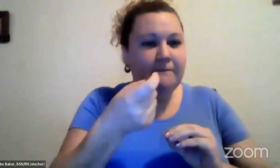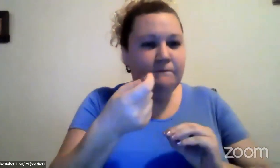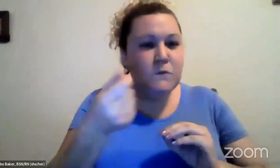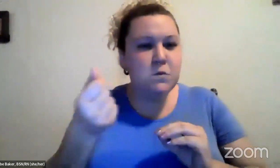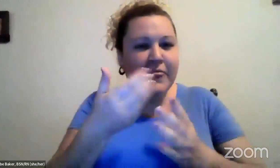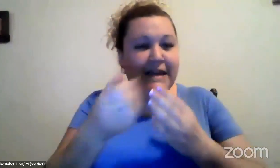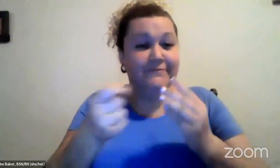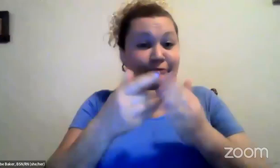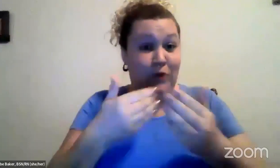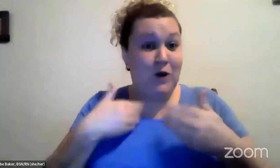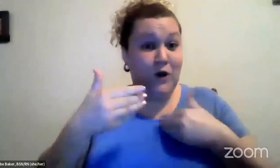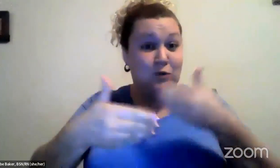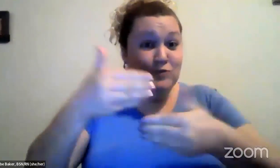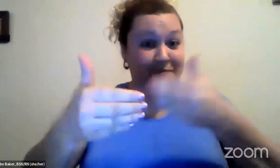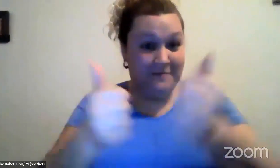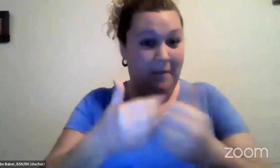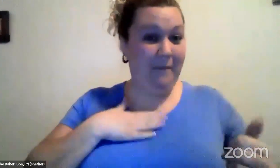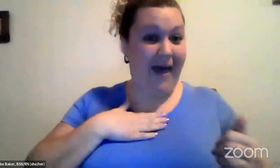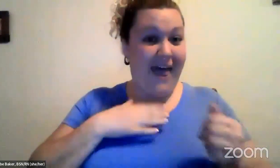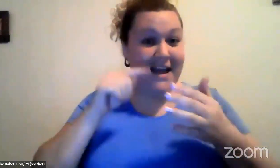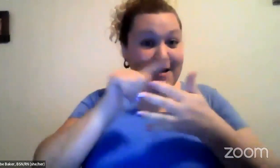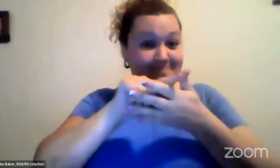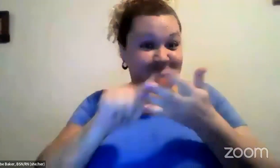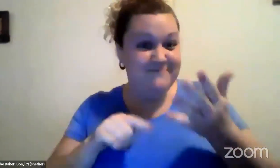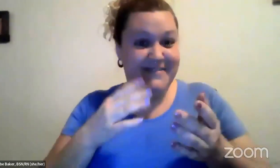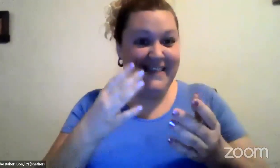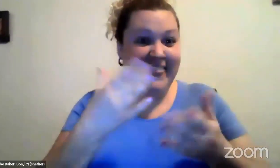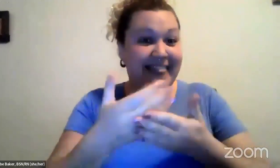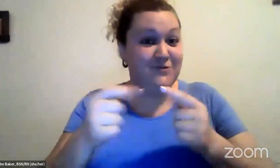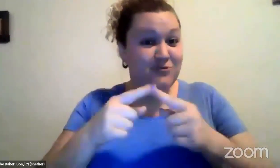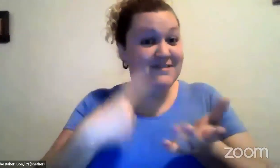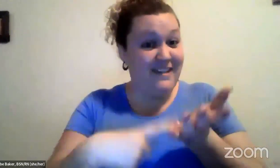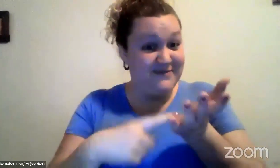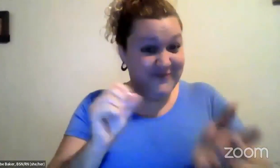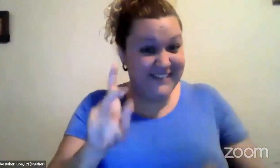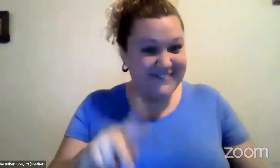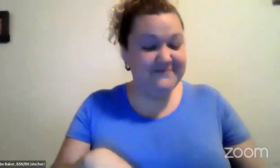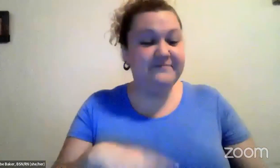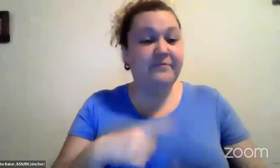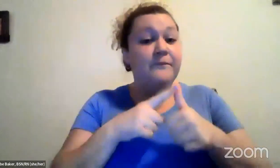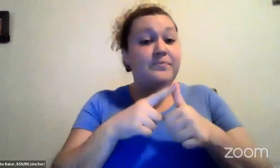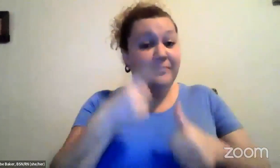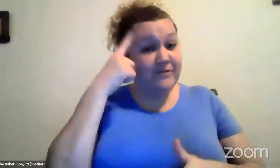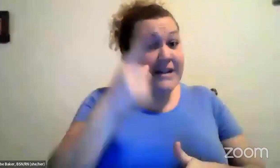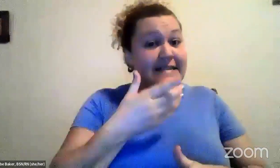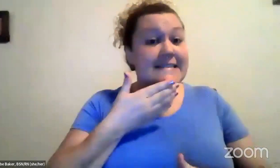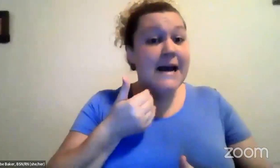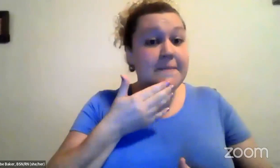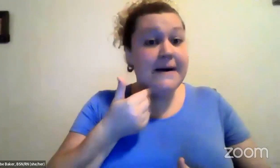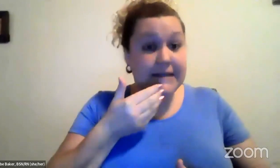So I want to add a few more things before I go on with my other things I want to talk